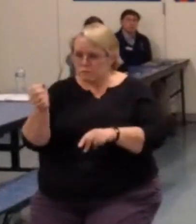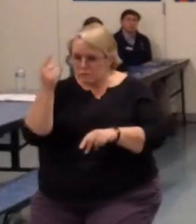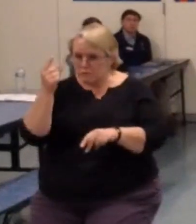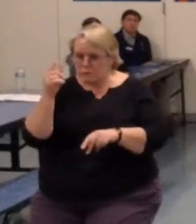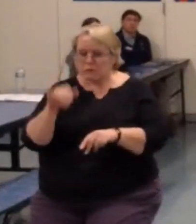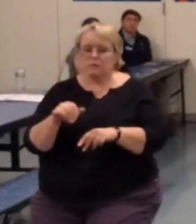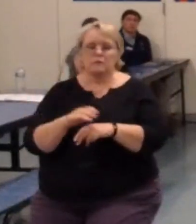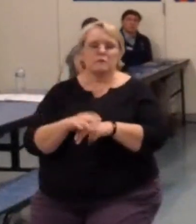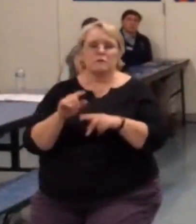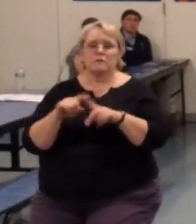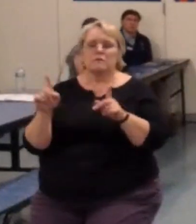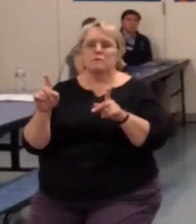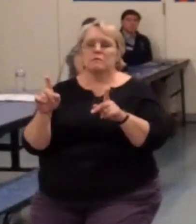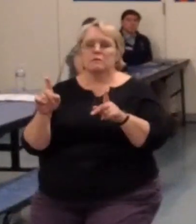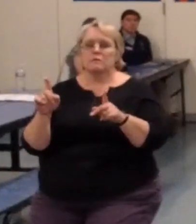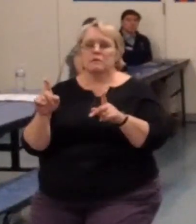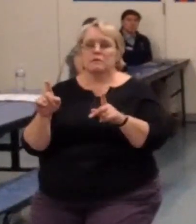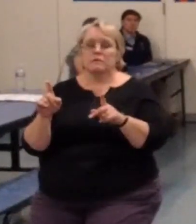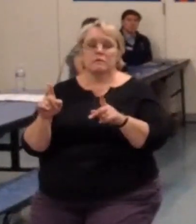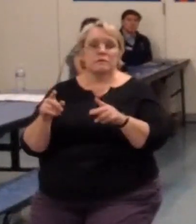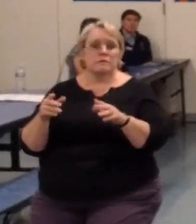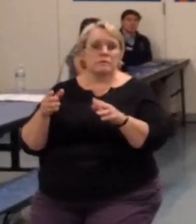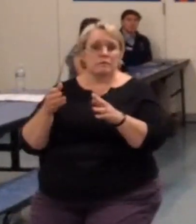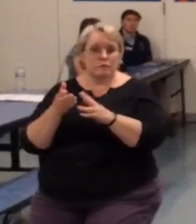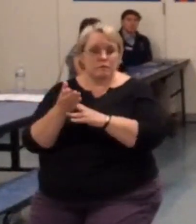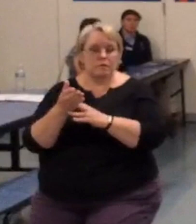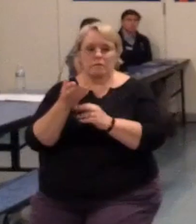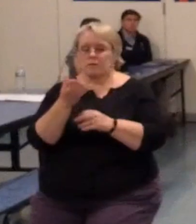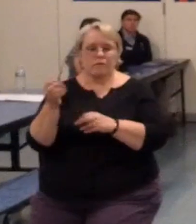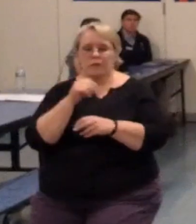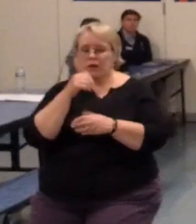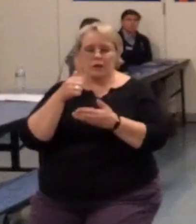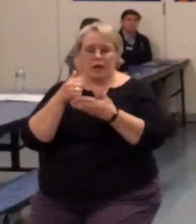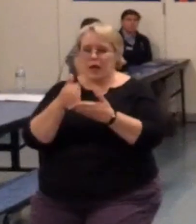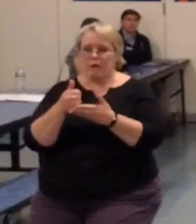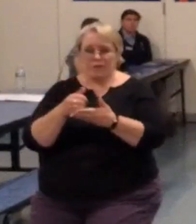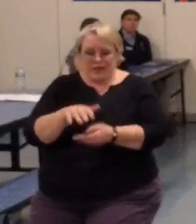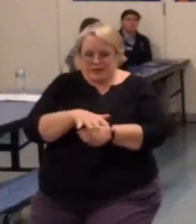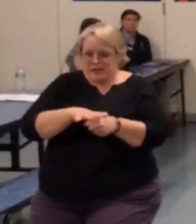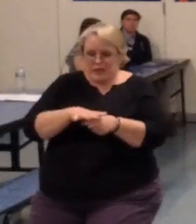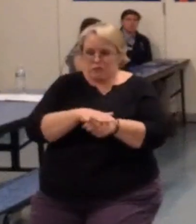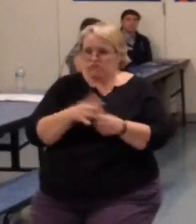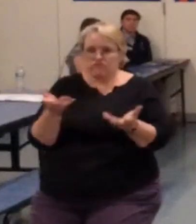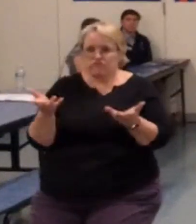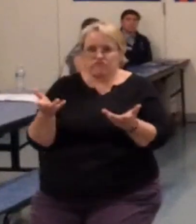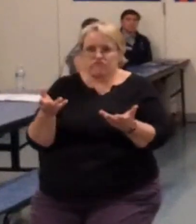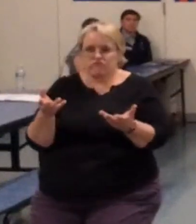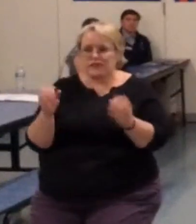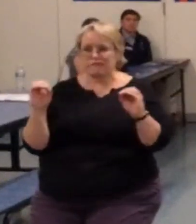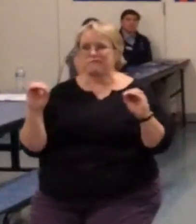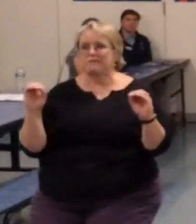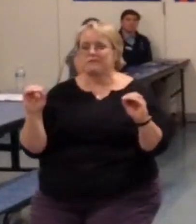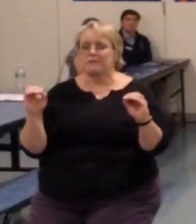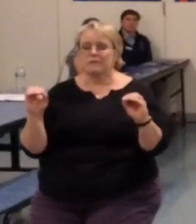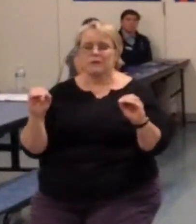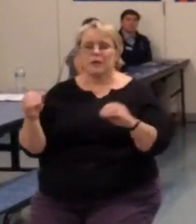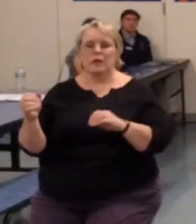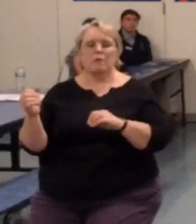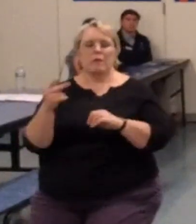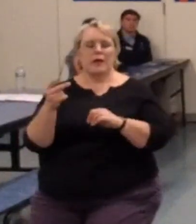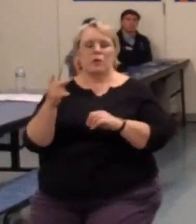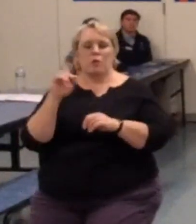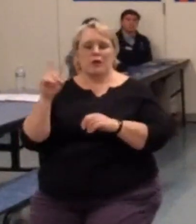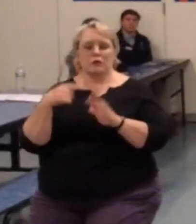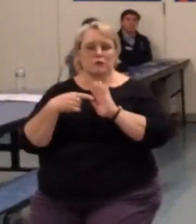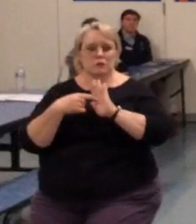that, but to cut through there, it's not going to help this area whatsoever. You go back to where